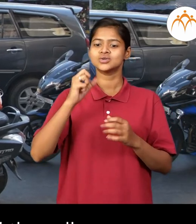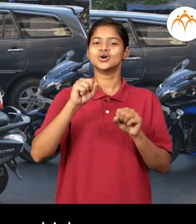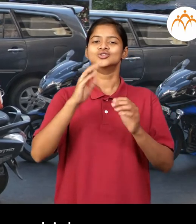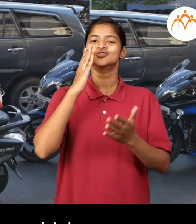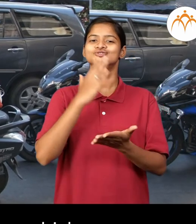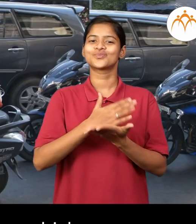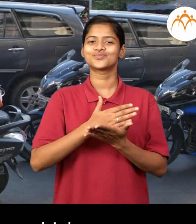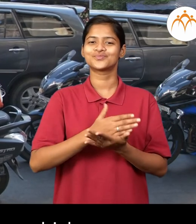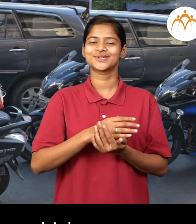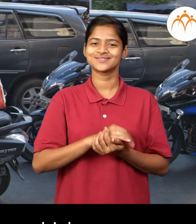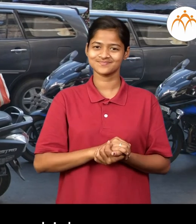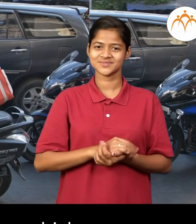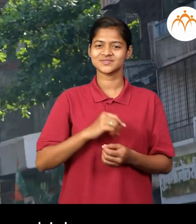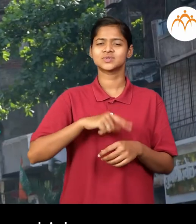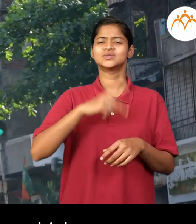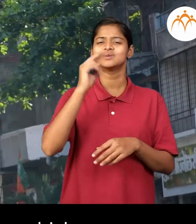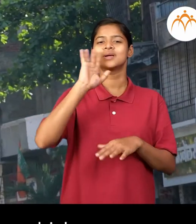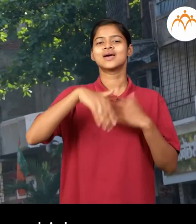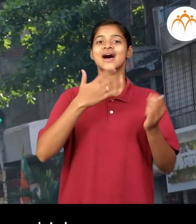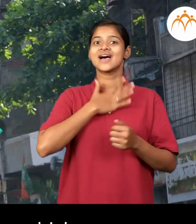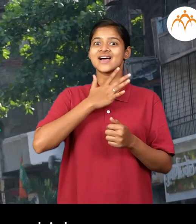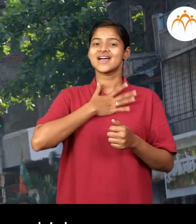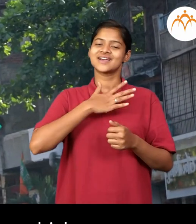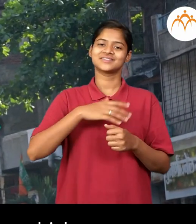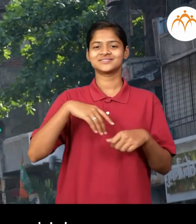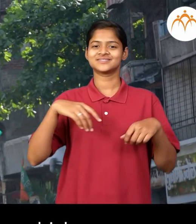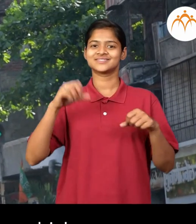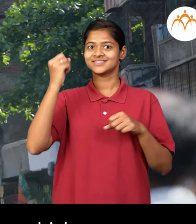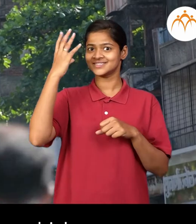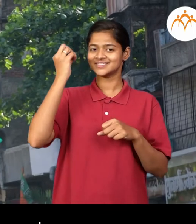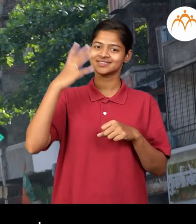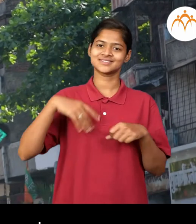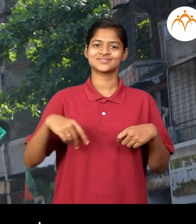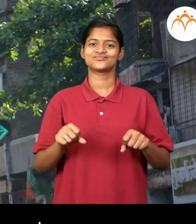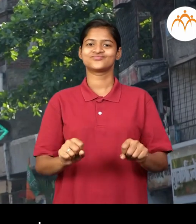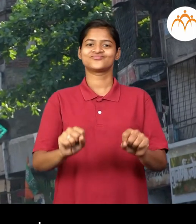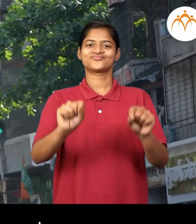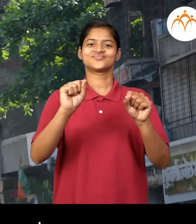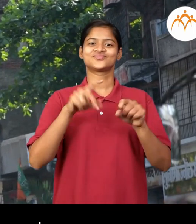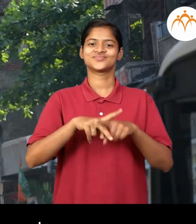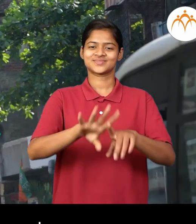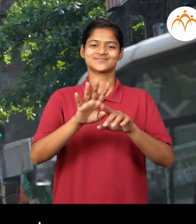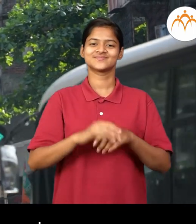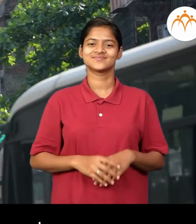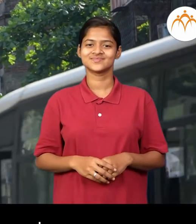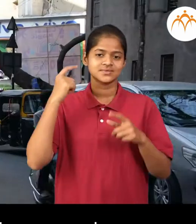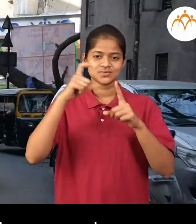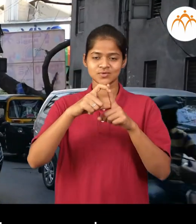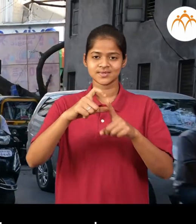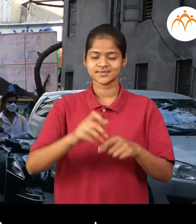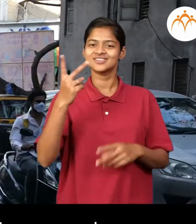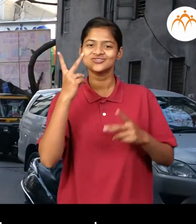Dada stopped the vehicle. Dada started the vehicle when the signal turned green.